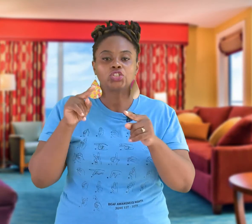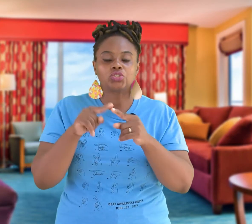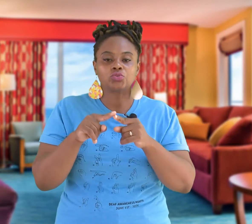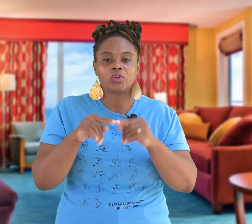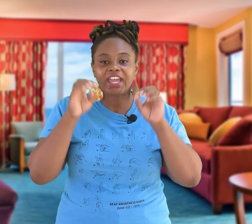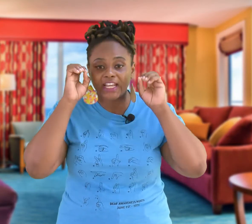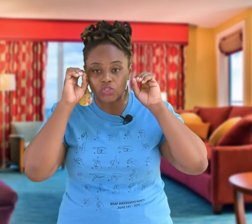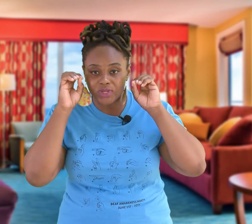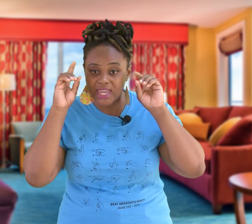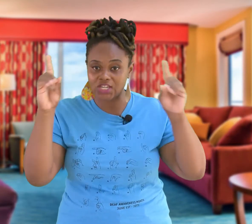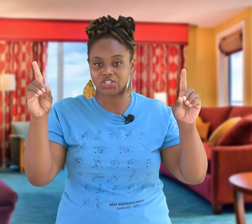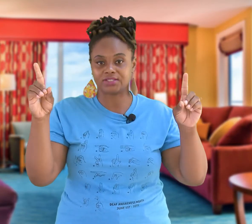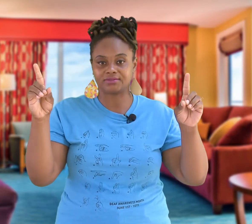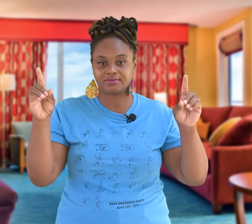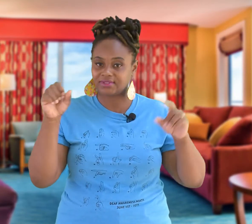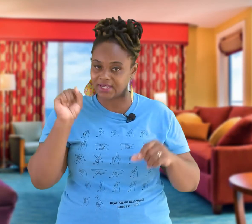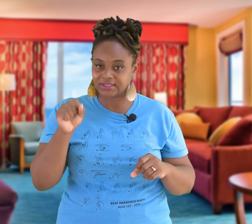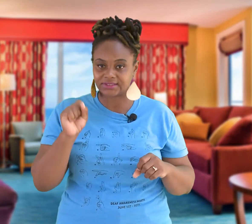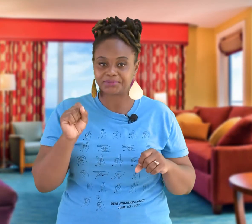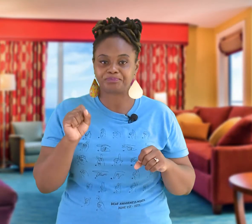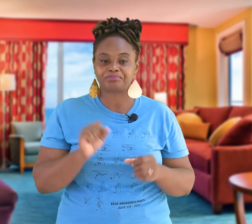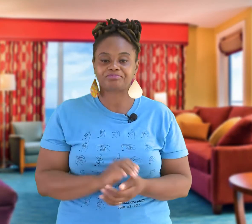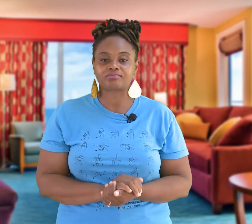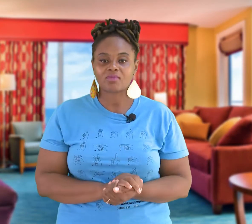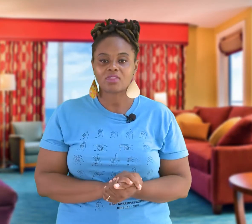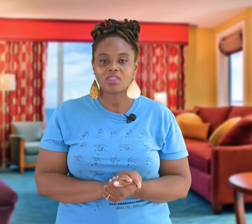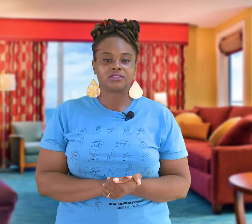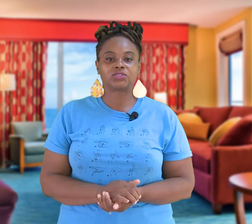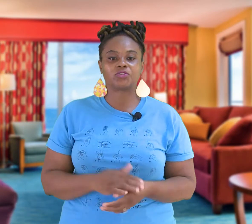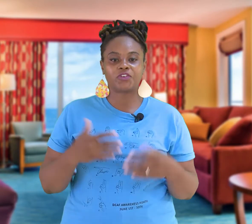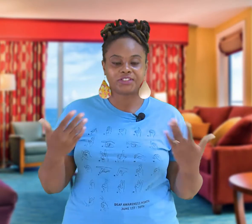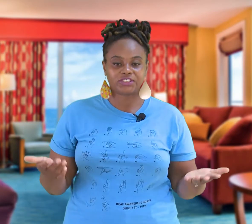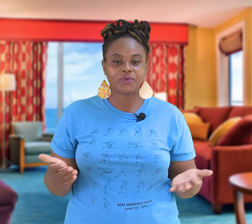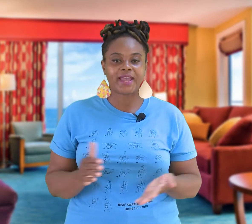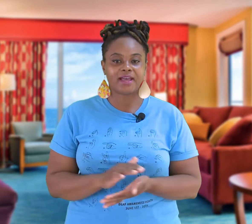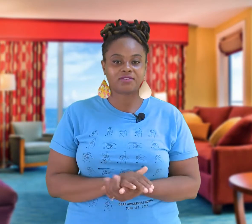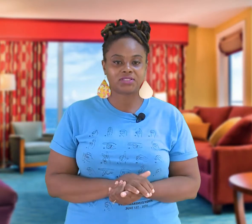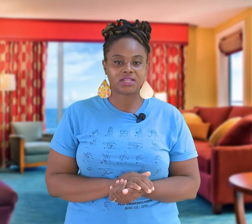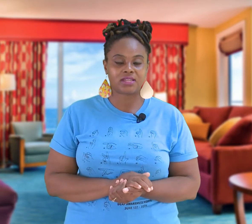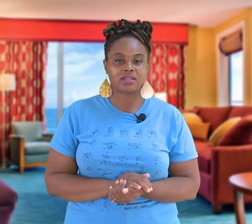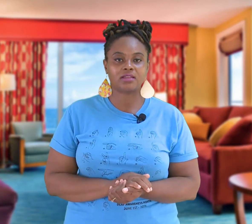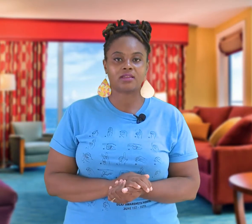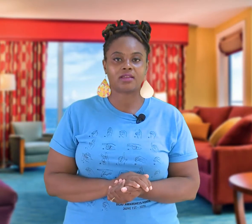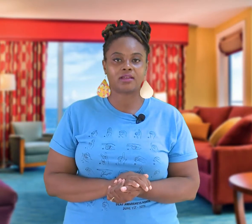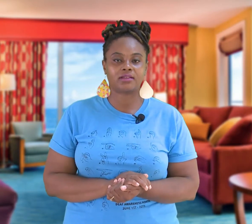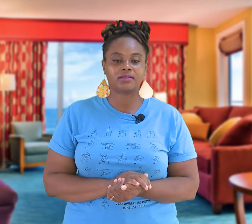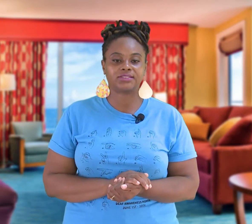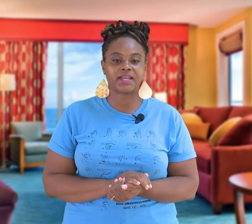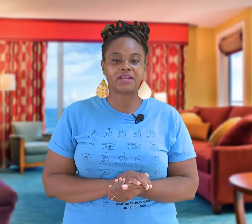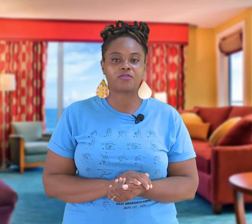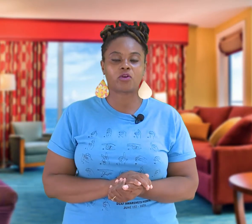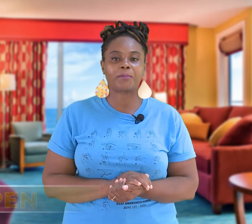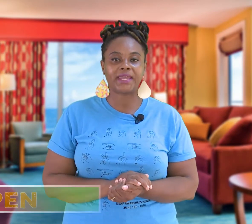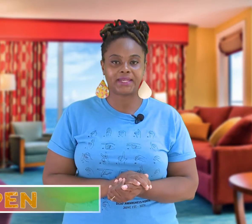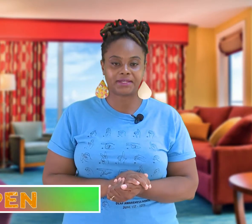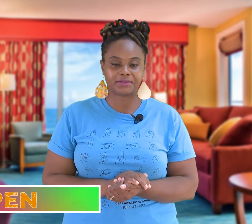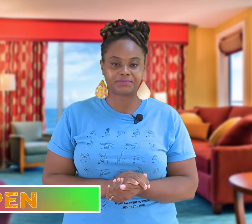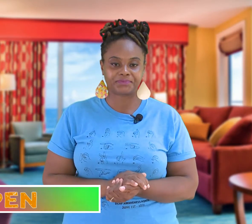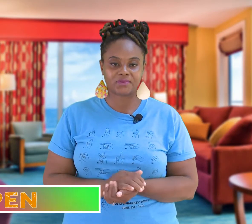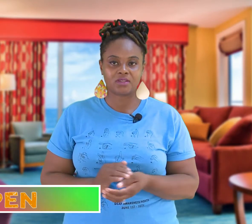to education. Yes. So first we have today the sign for pen.